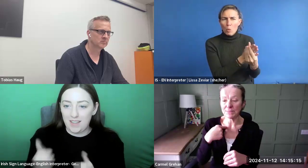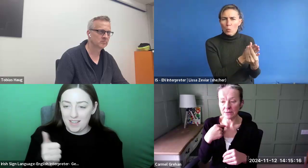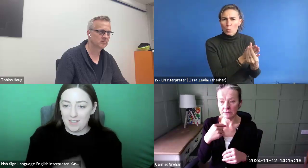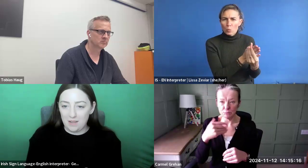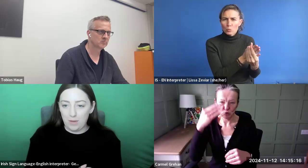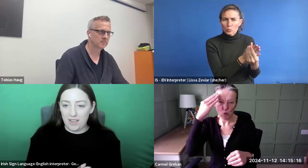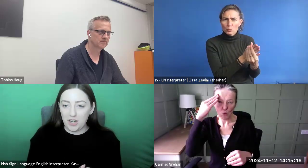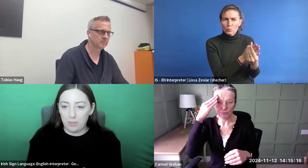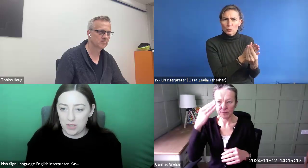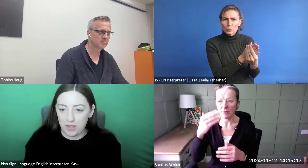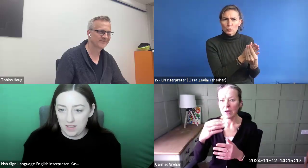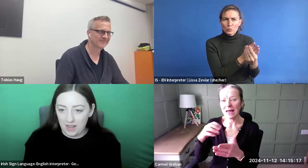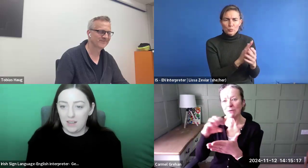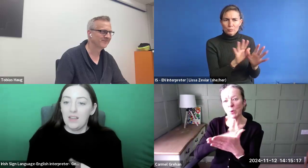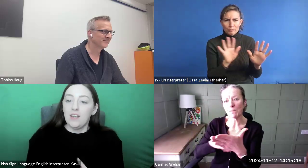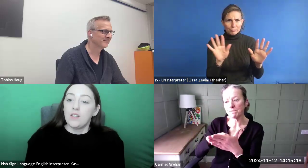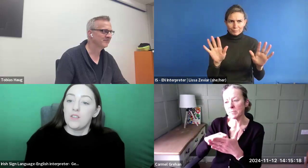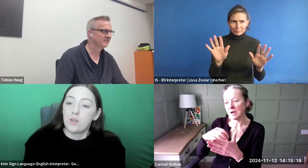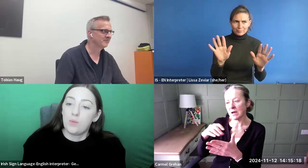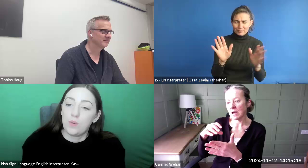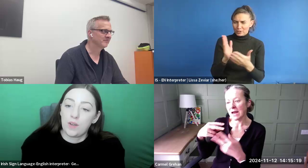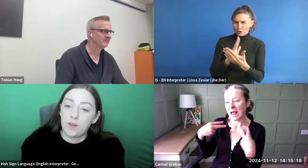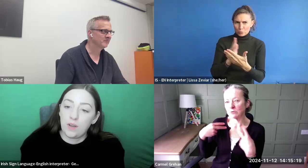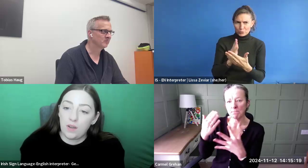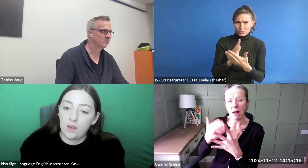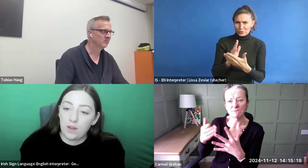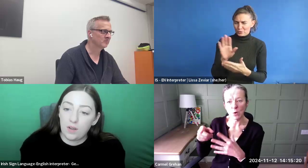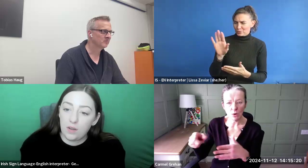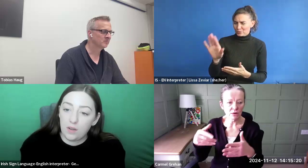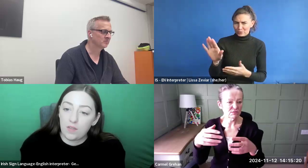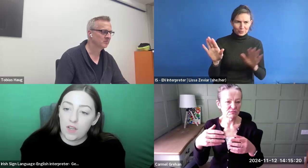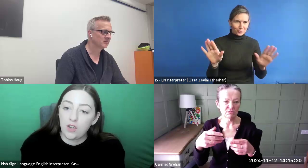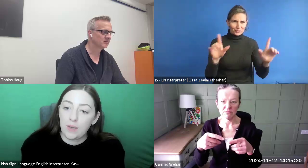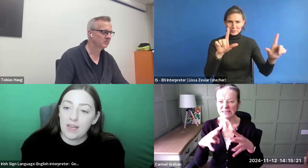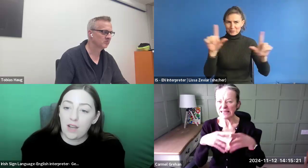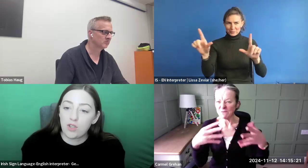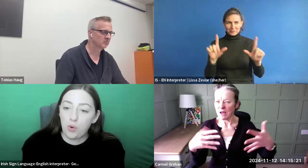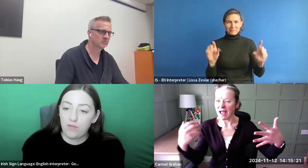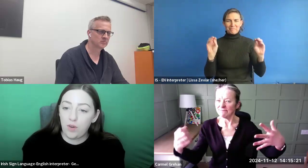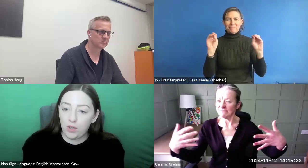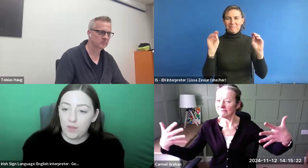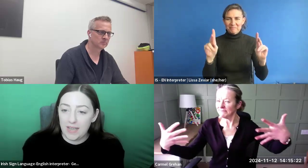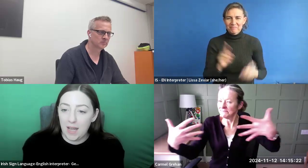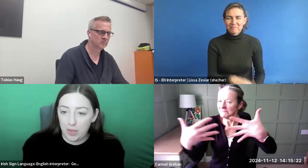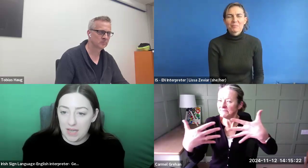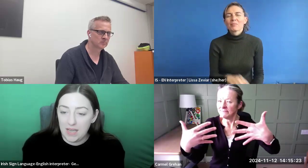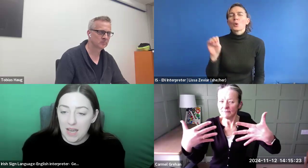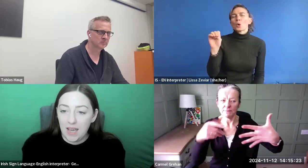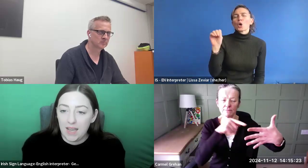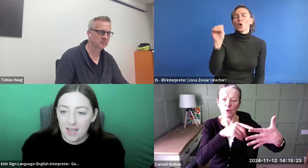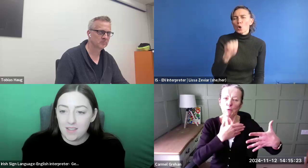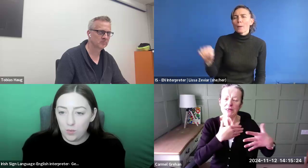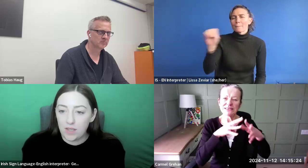Just checking that I can see my interpreter there. So the European language portfolio, the